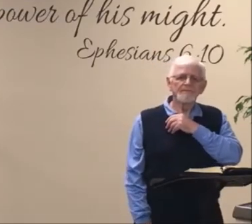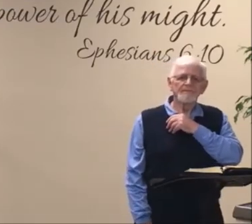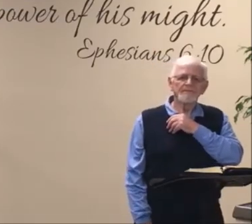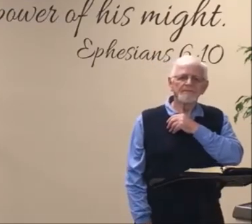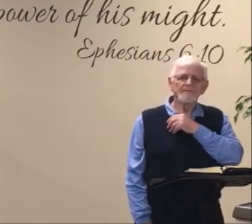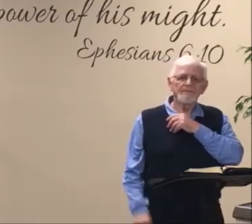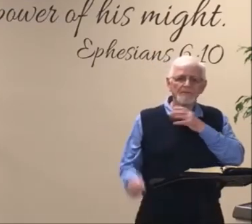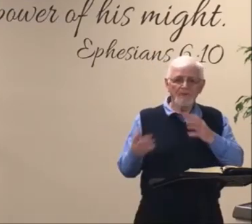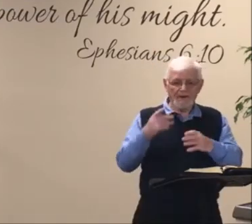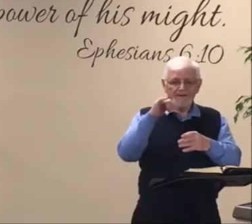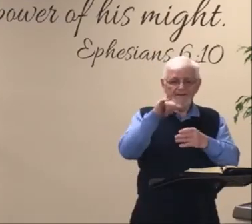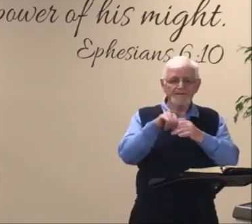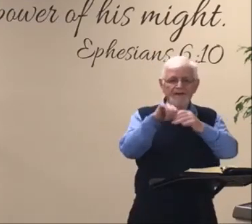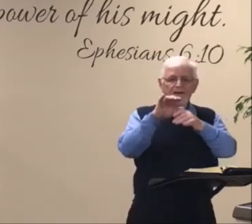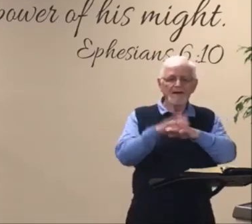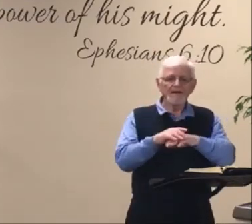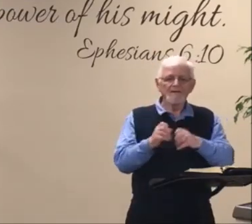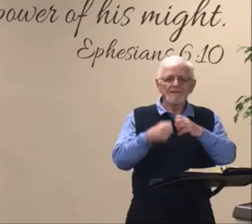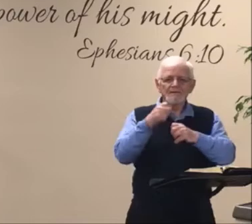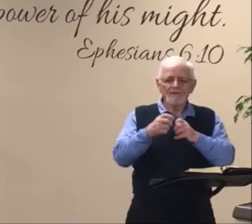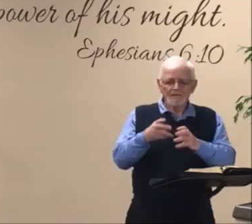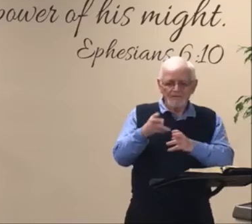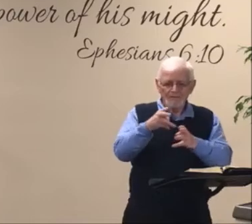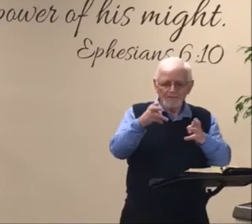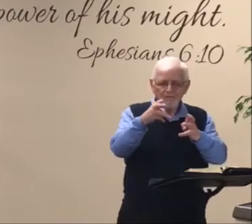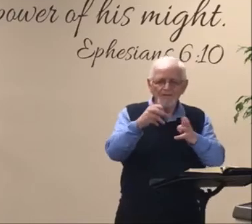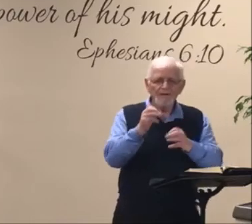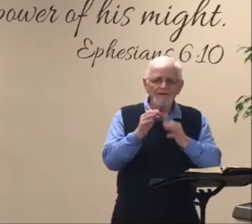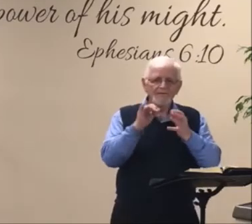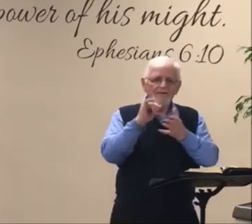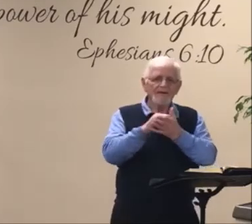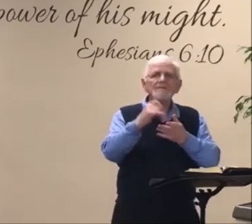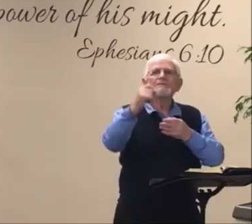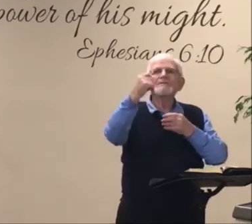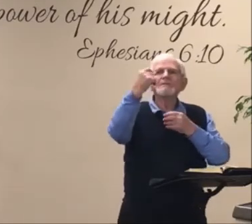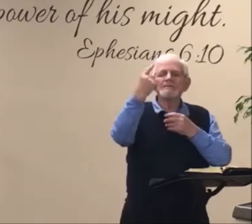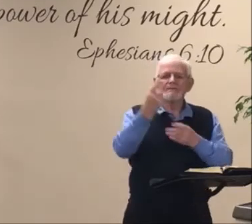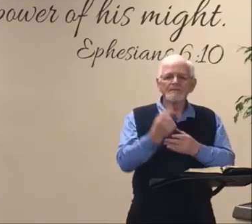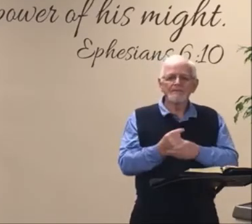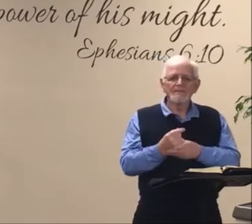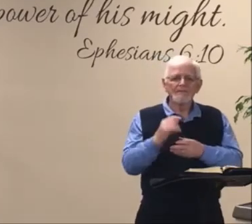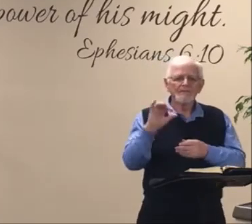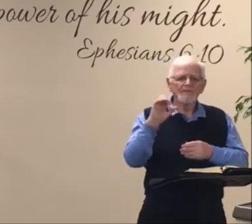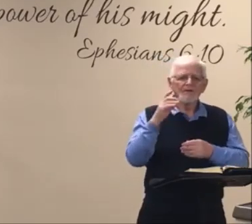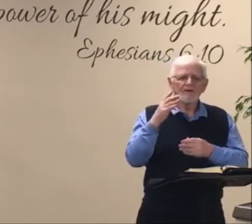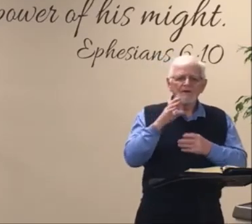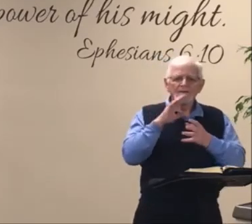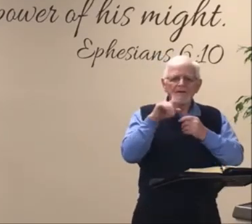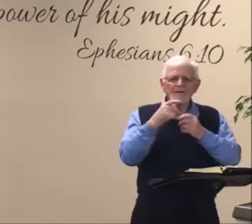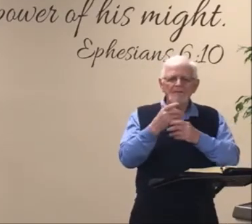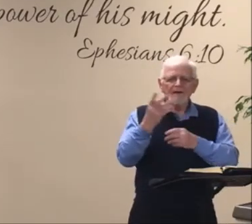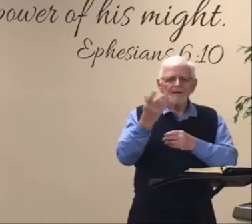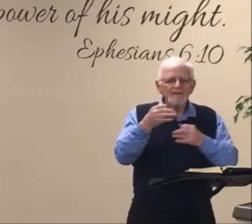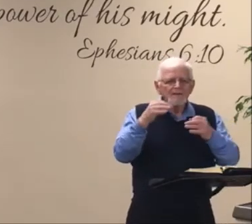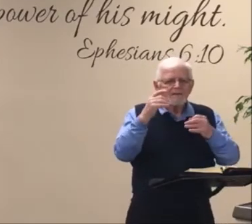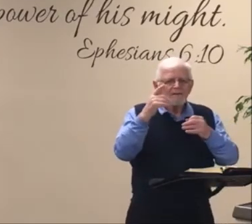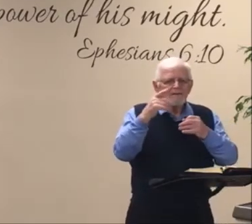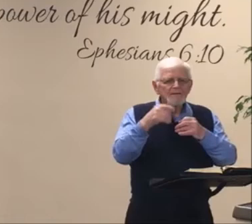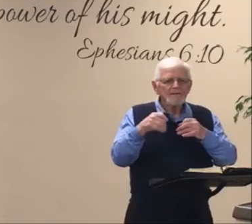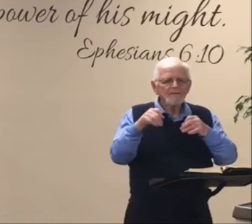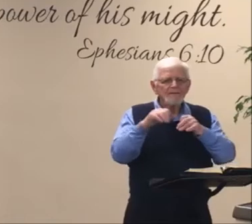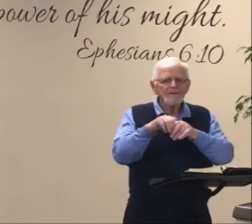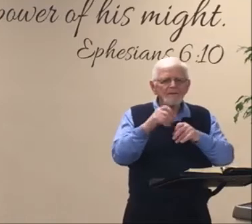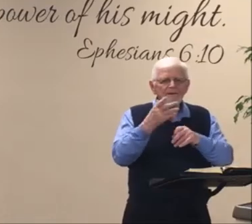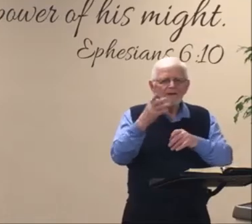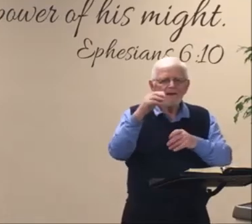Better to stay on the rough road and work it out, if that's your reality. You know what Jacob starts thinking about in these important things? He starts realizing that